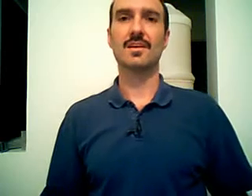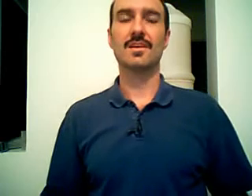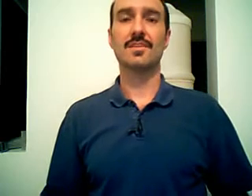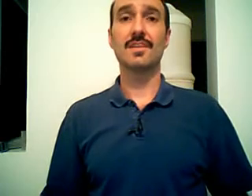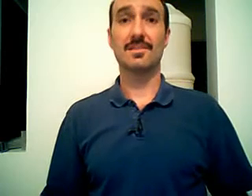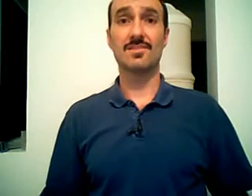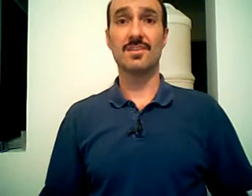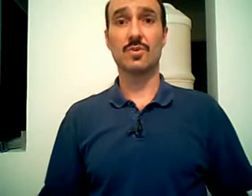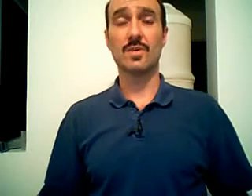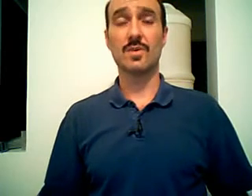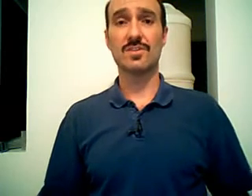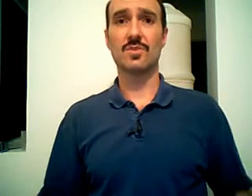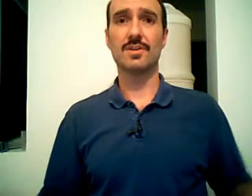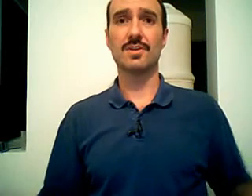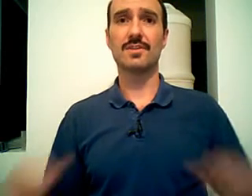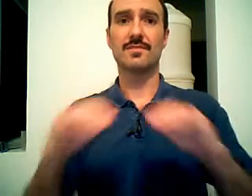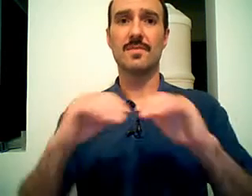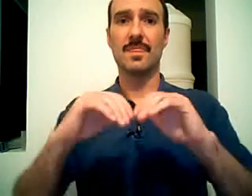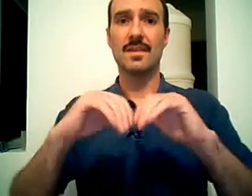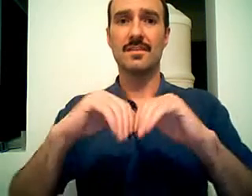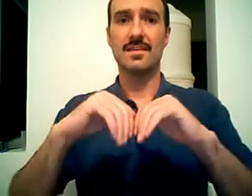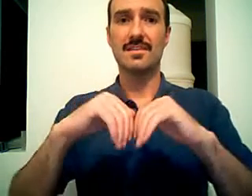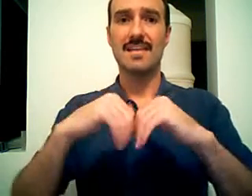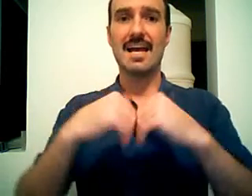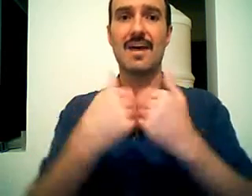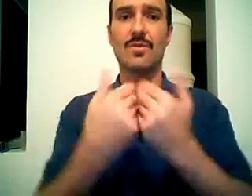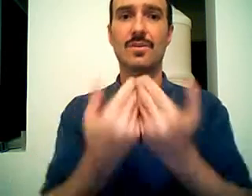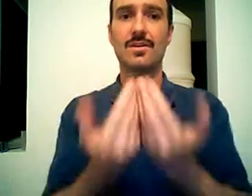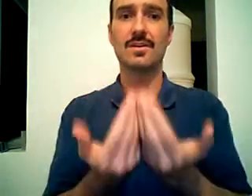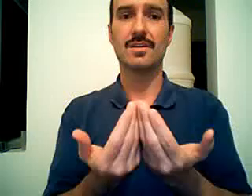The next is another question word. That is how.